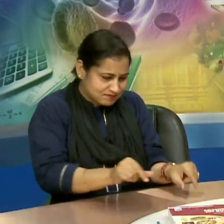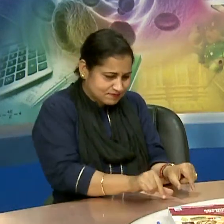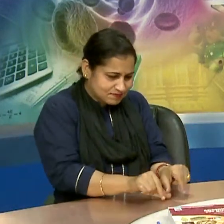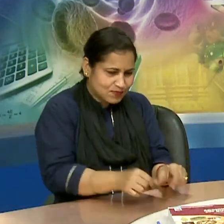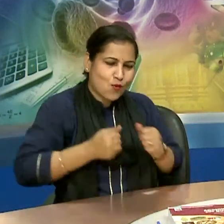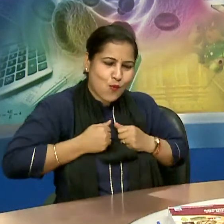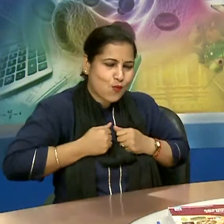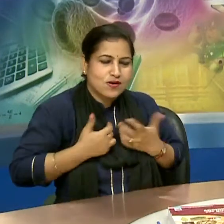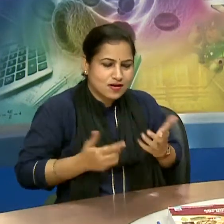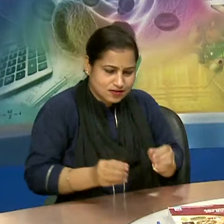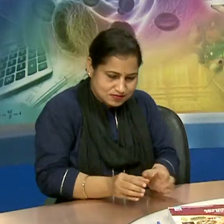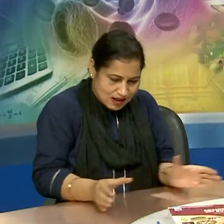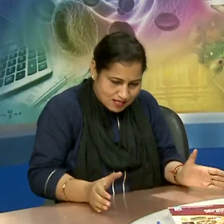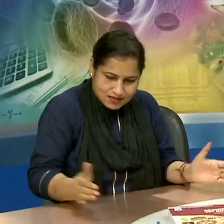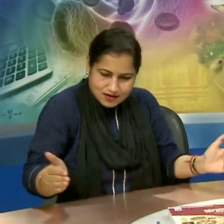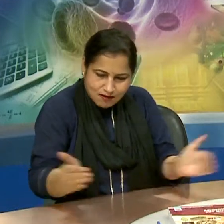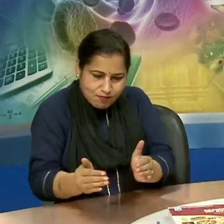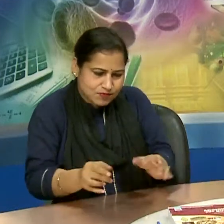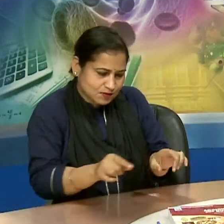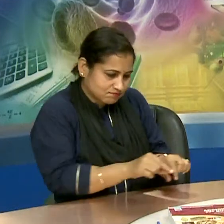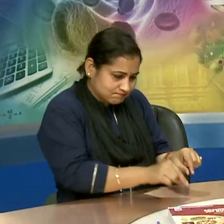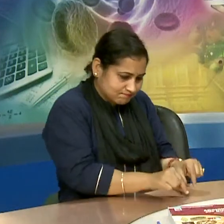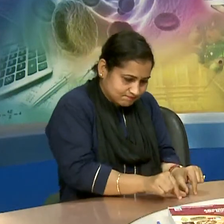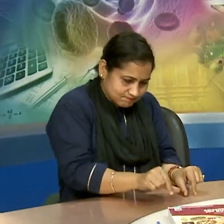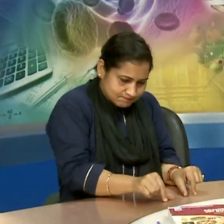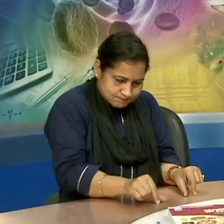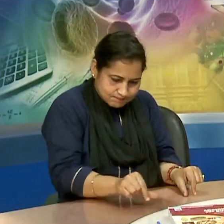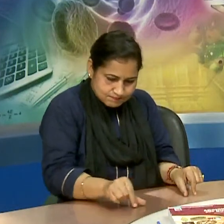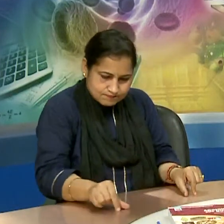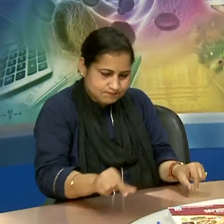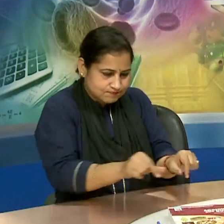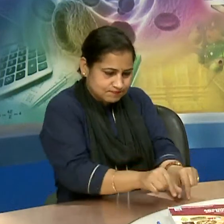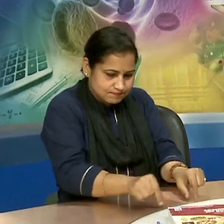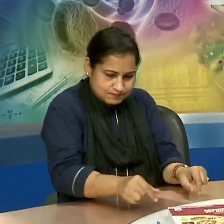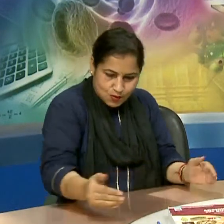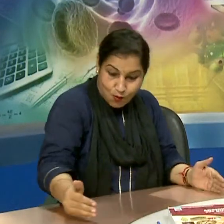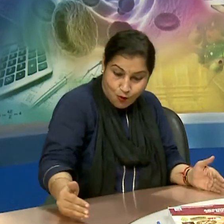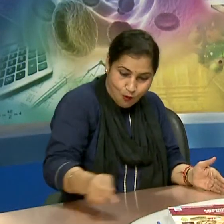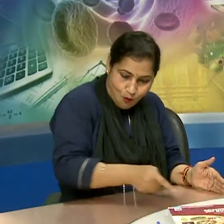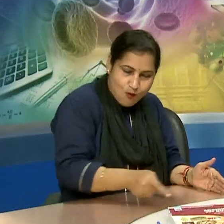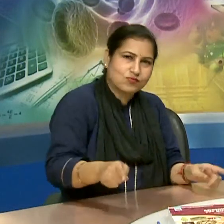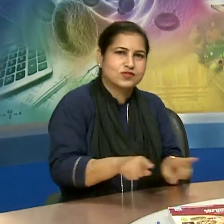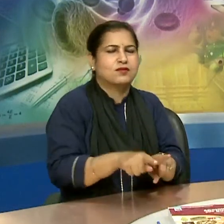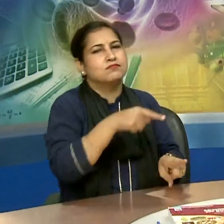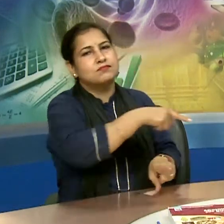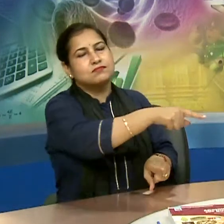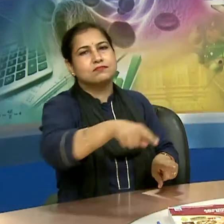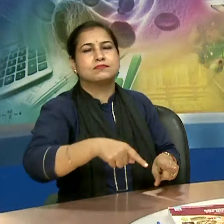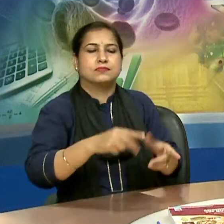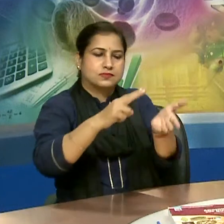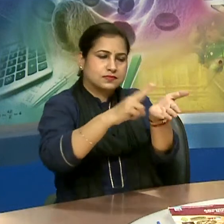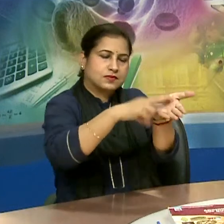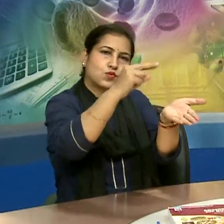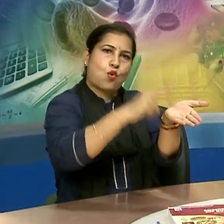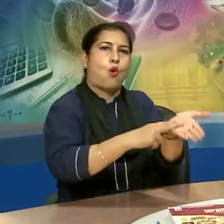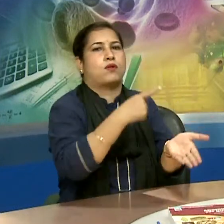Anything which you can think. These are non-standard units of